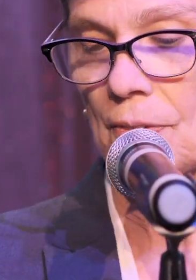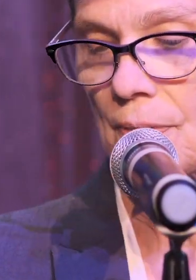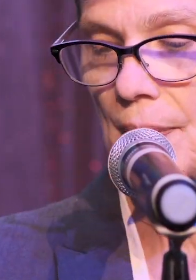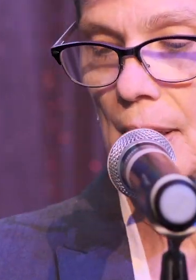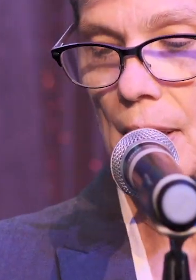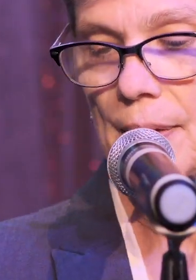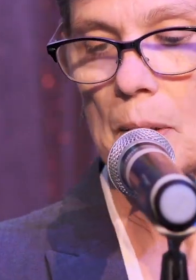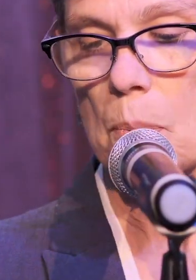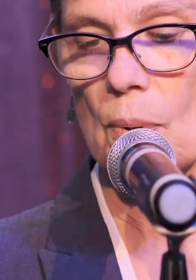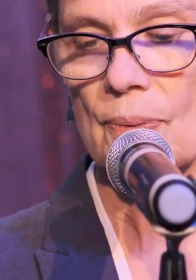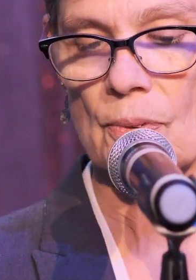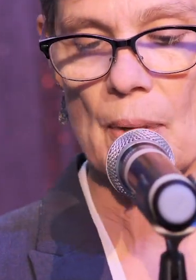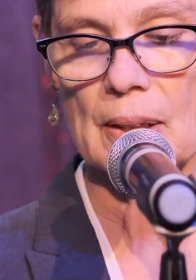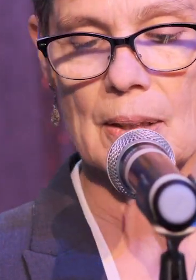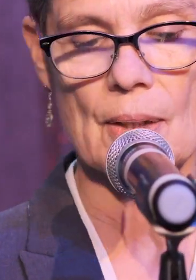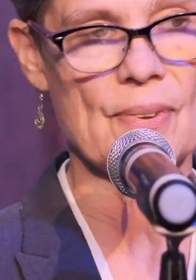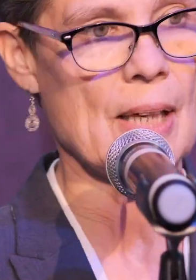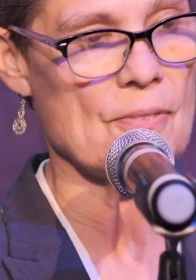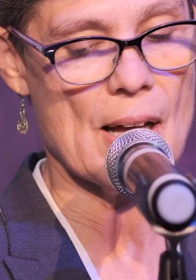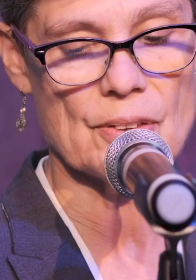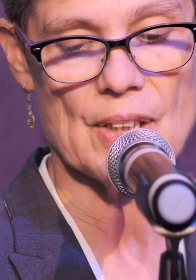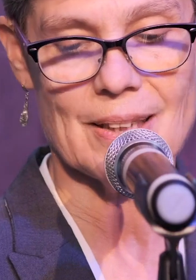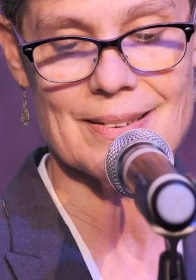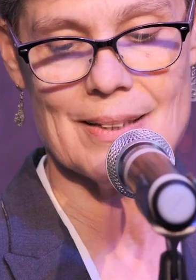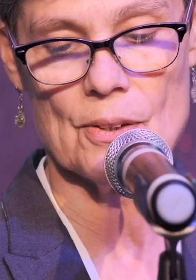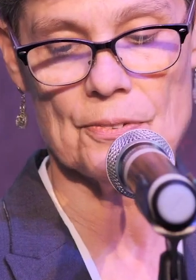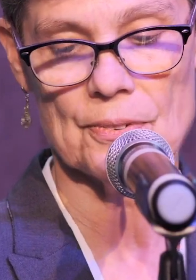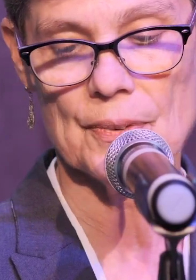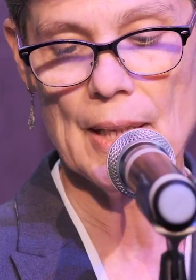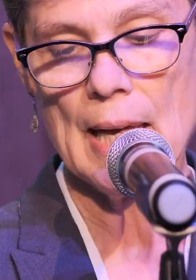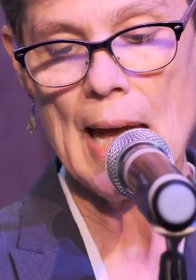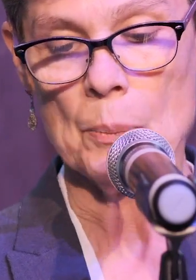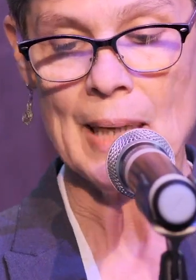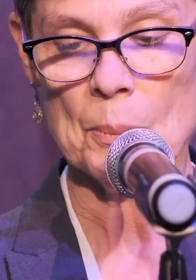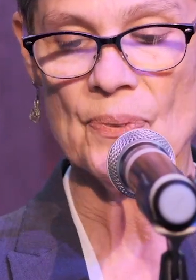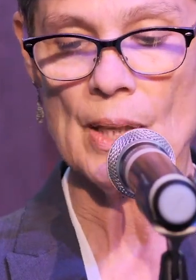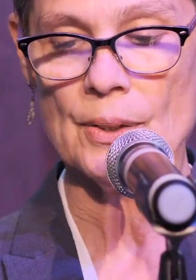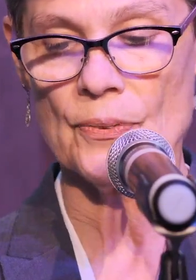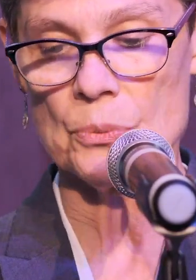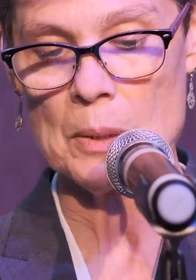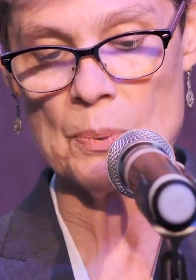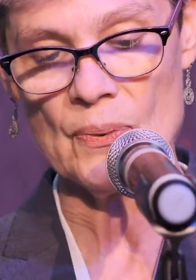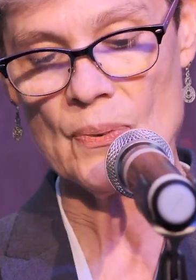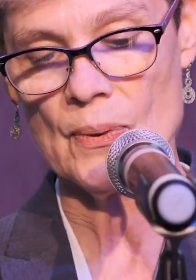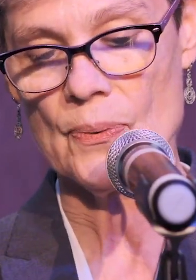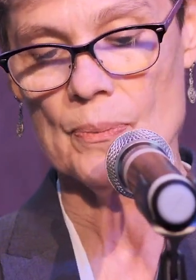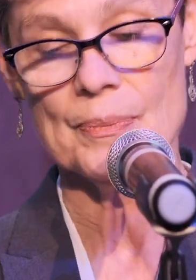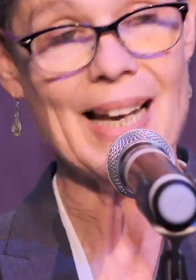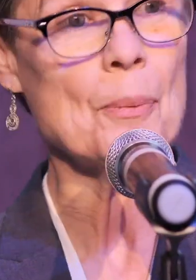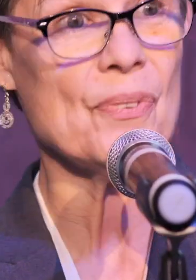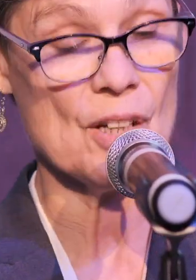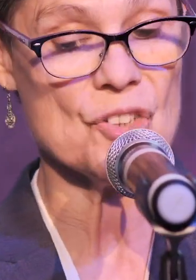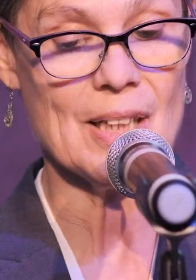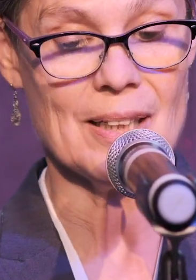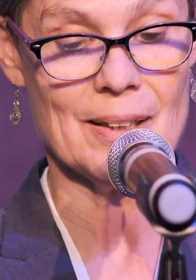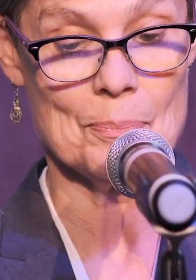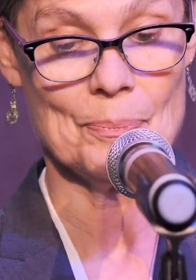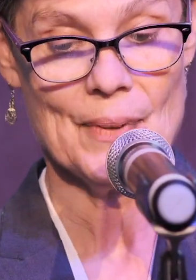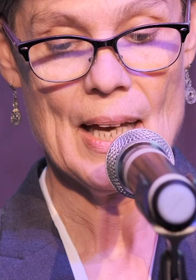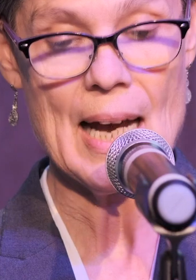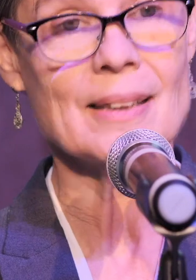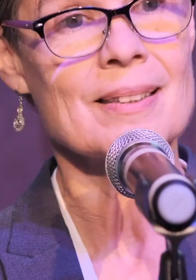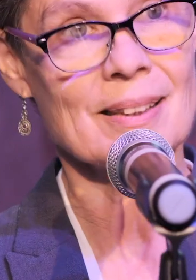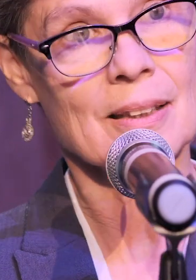of self, the importance of recognizing and validating self. And when I was selling to straight businesses, I was educating